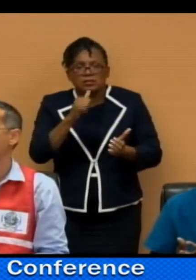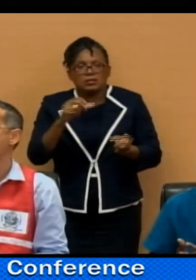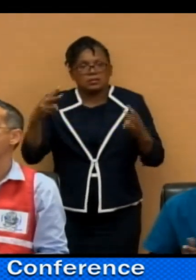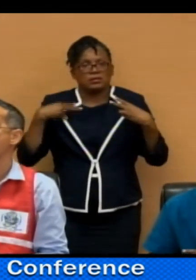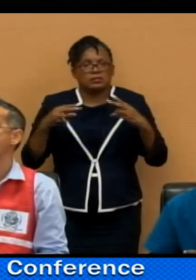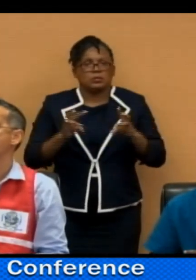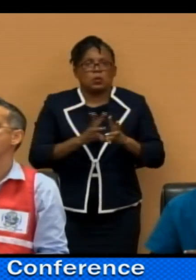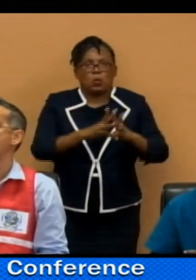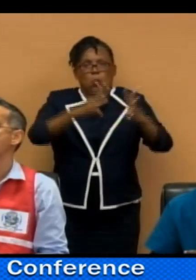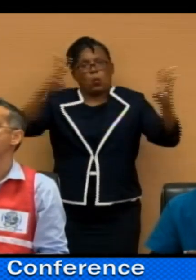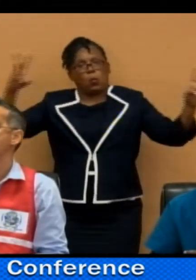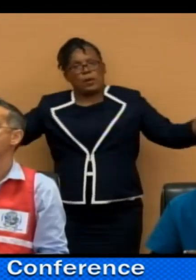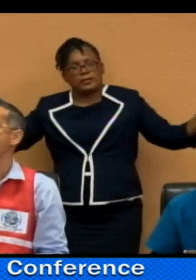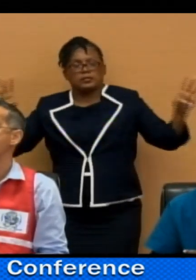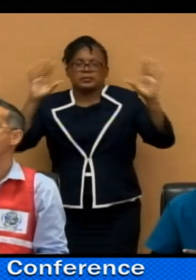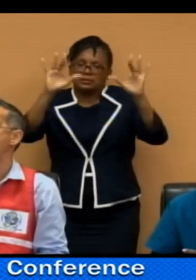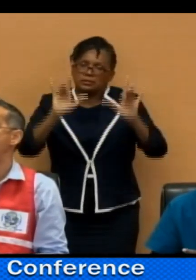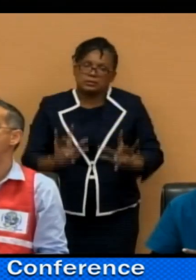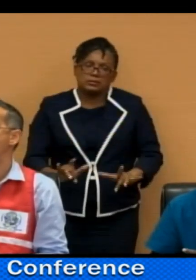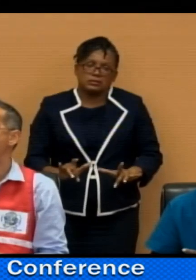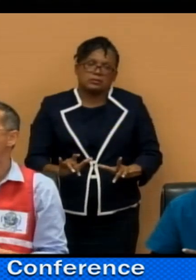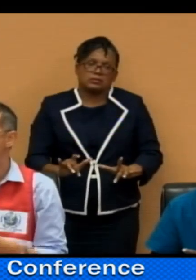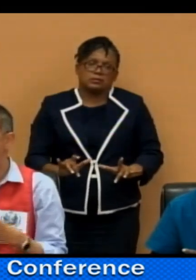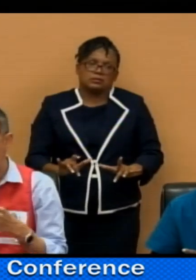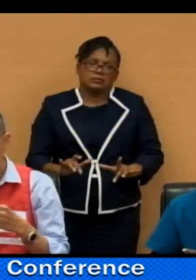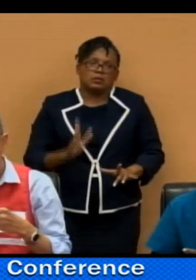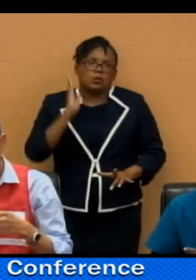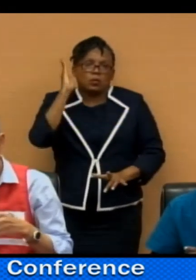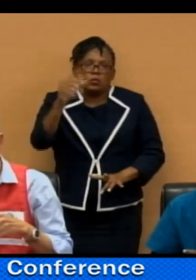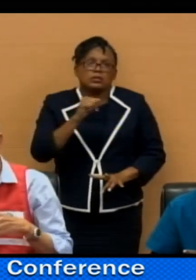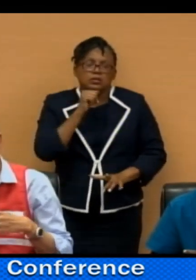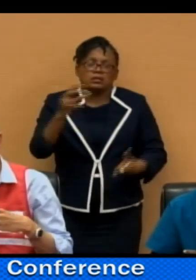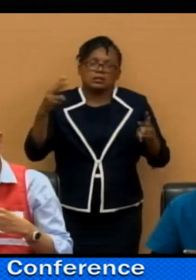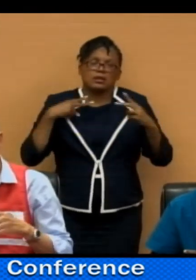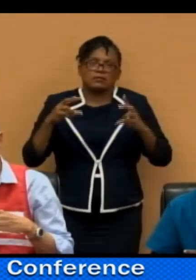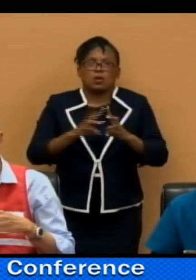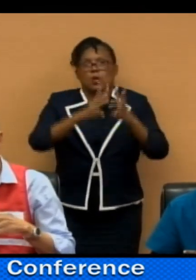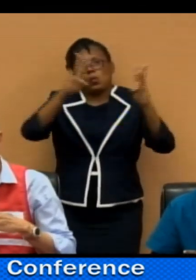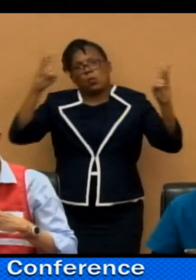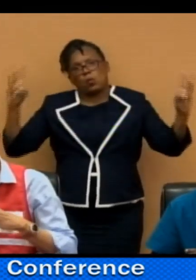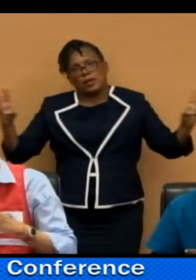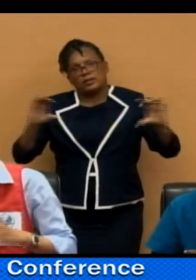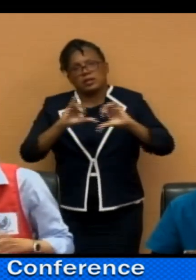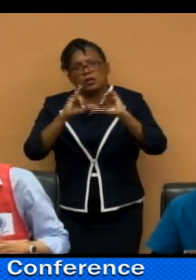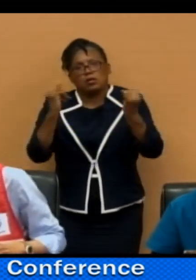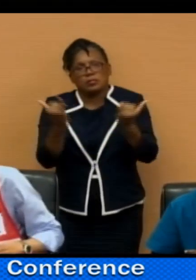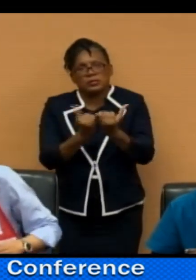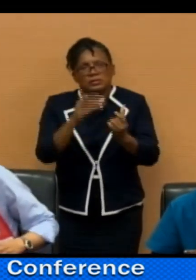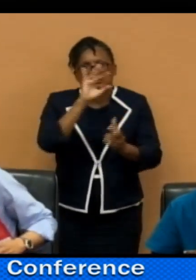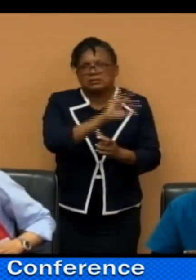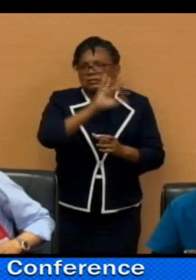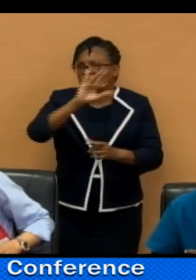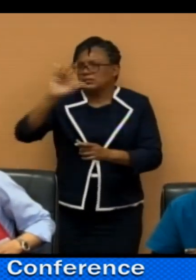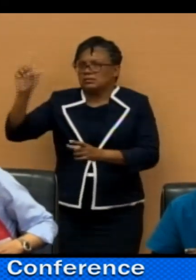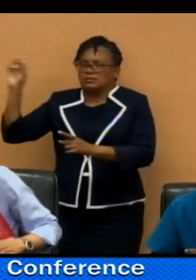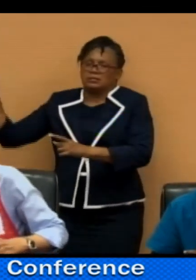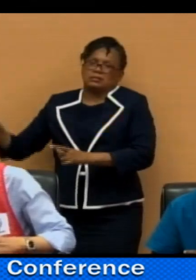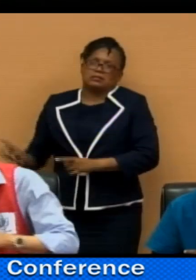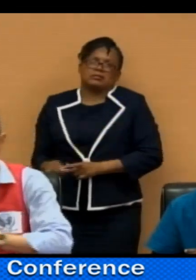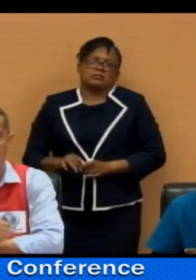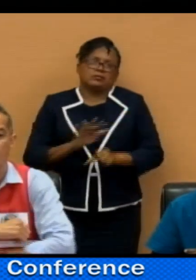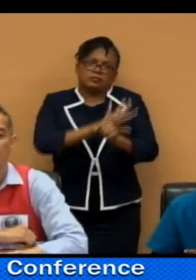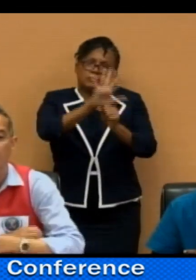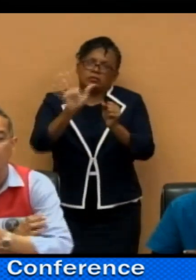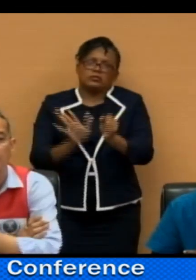we will never reach to a stage where we have widespread community transmission. Citizens, we need to stop widespread